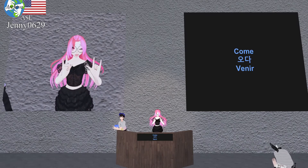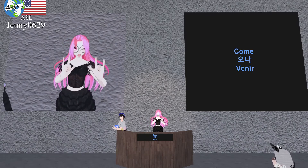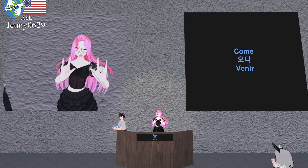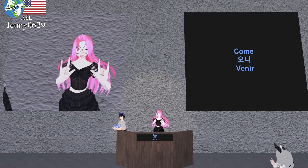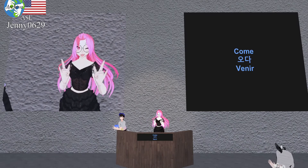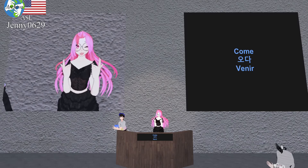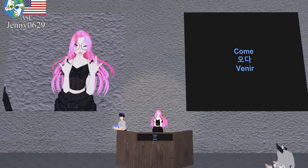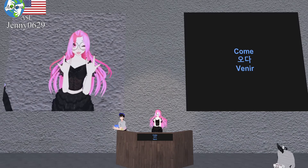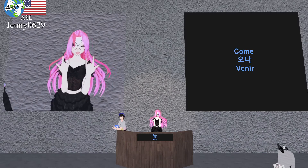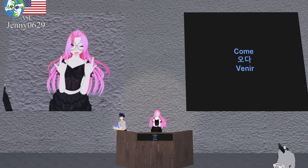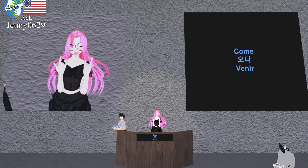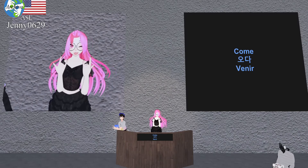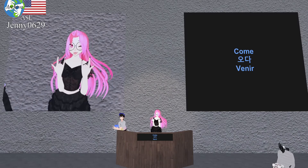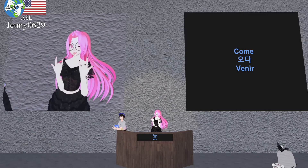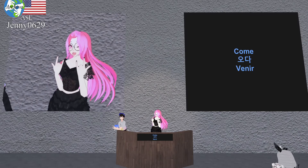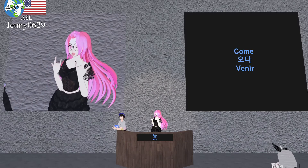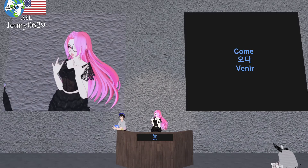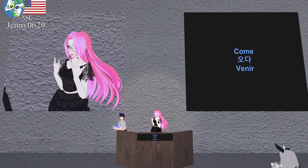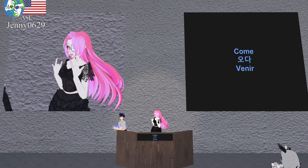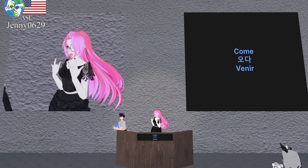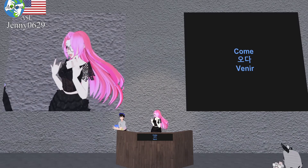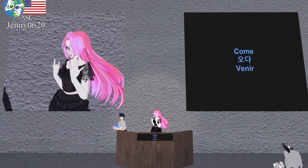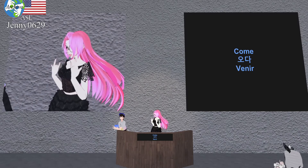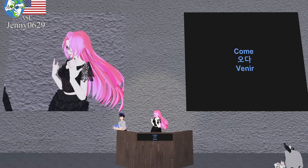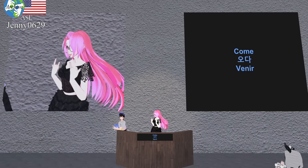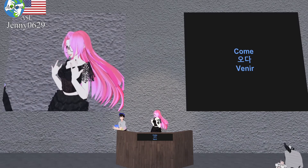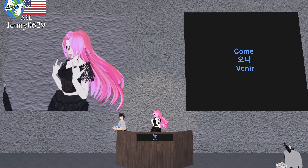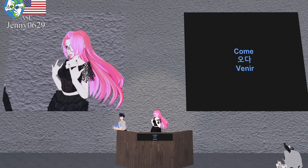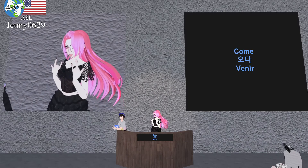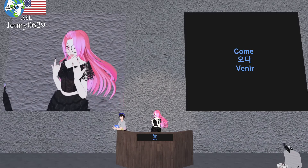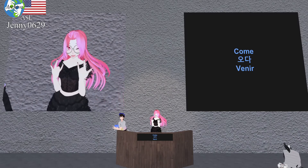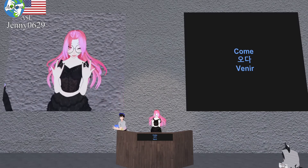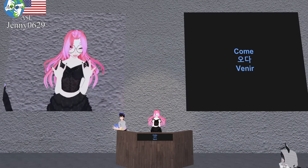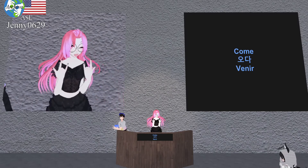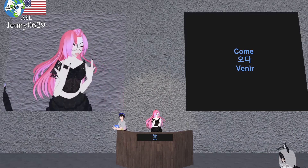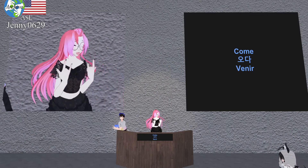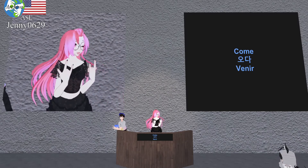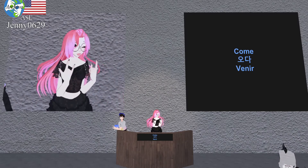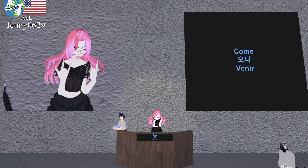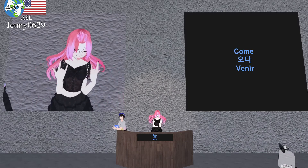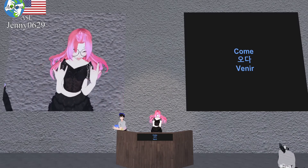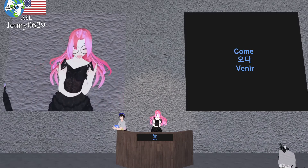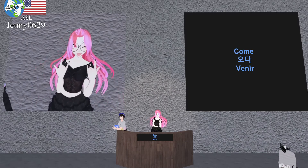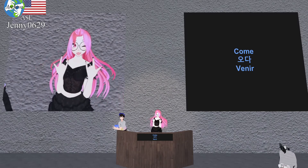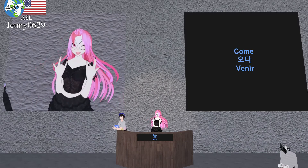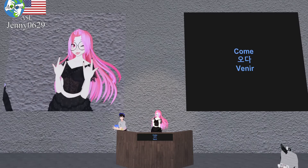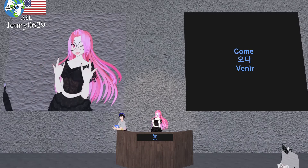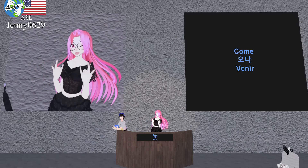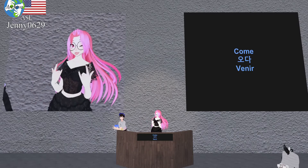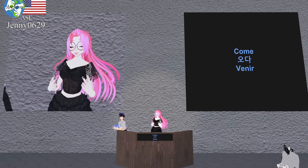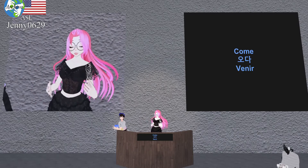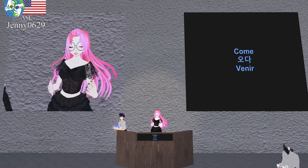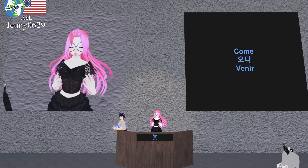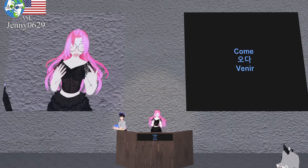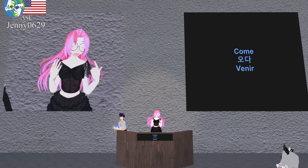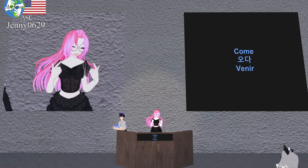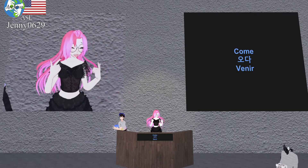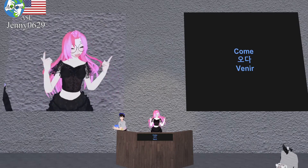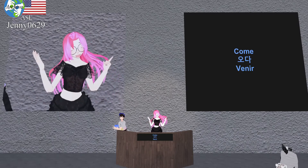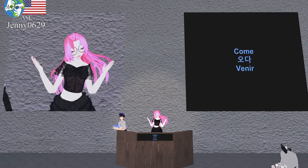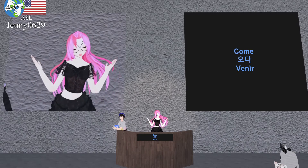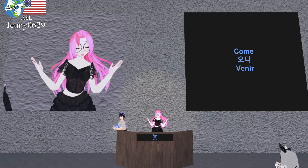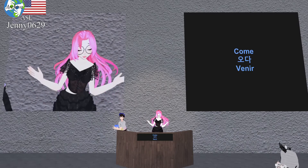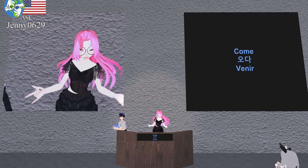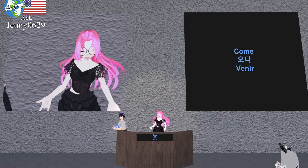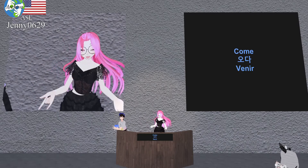laugh. It's 2 J hands and with the laughing hand shape, motion. And it's because I